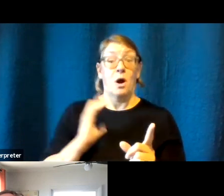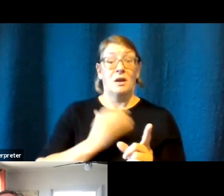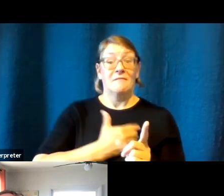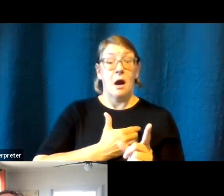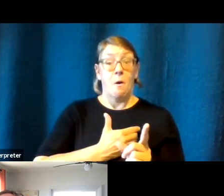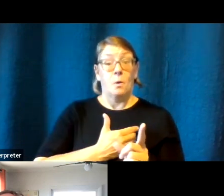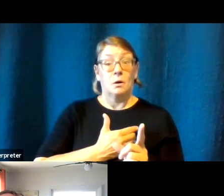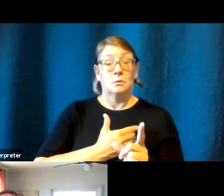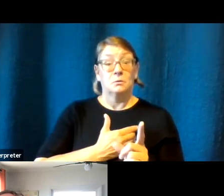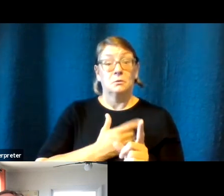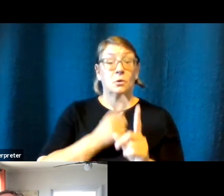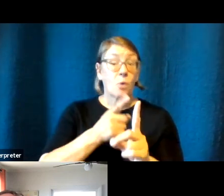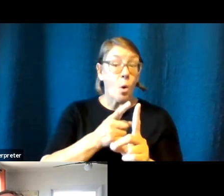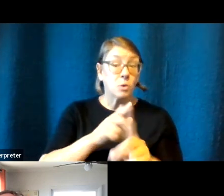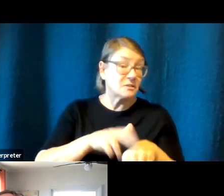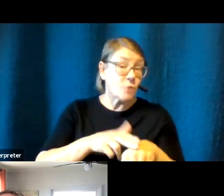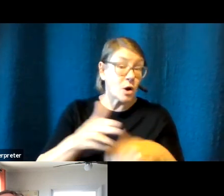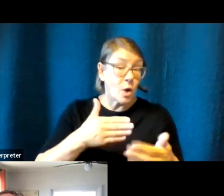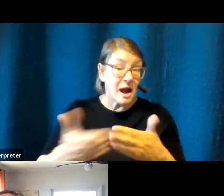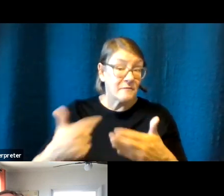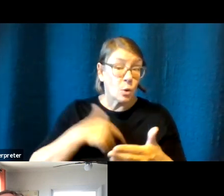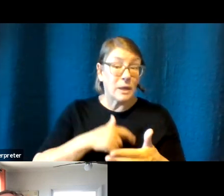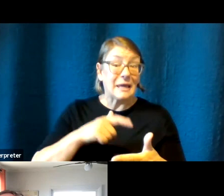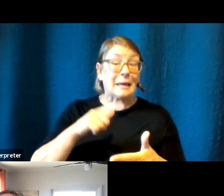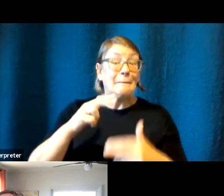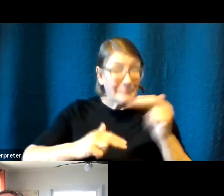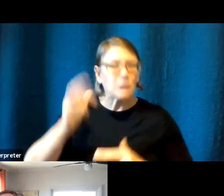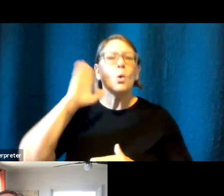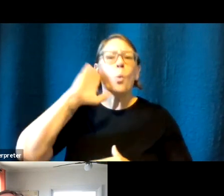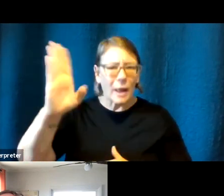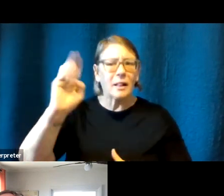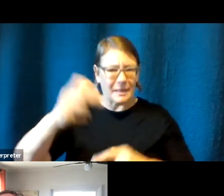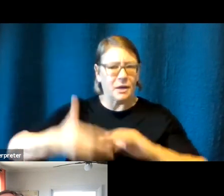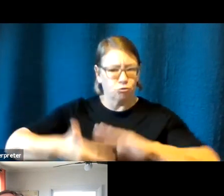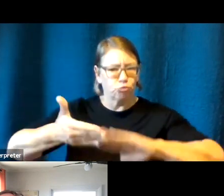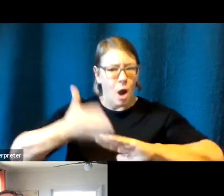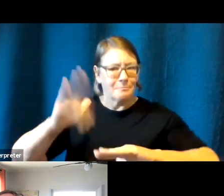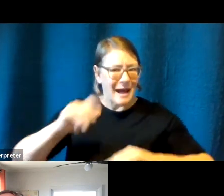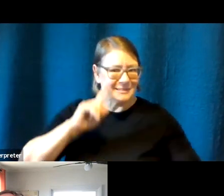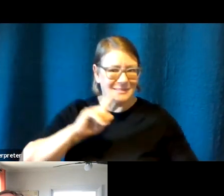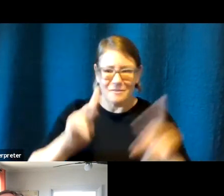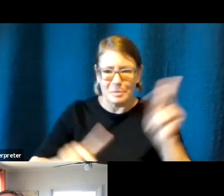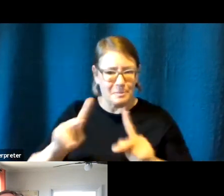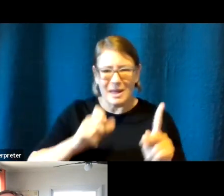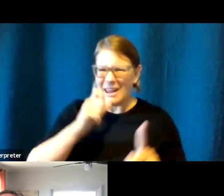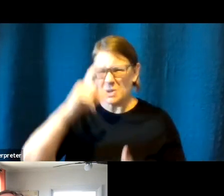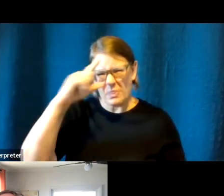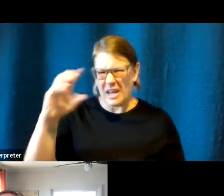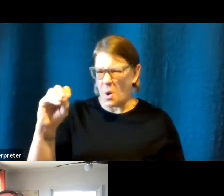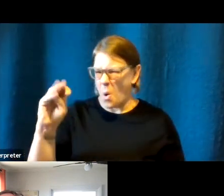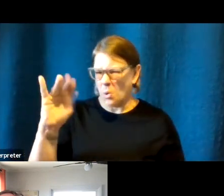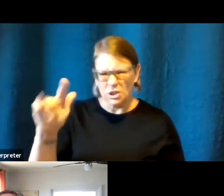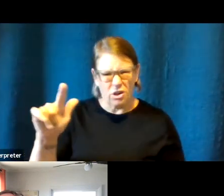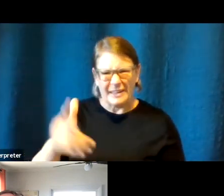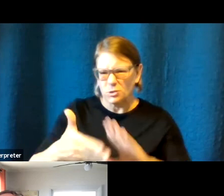premises is that, of course, whatever we build will be run by deaf people. And I don't think OSL is run by deaf people.